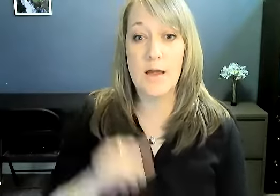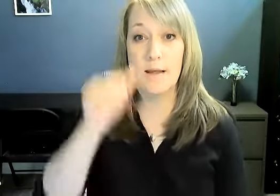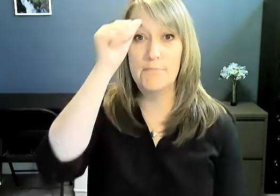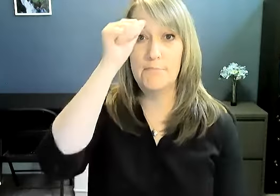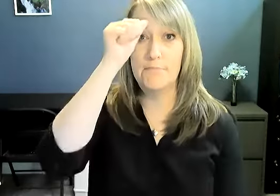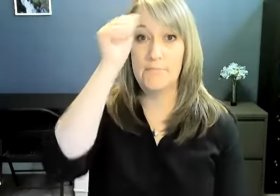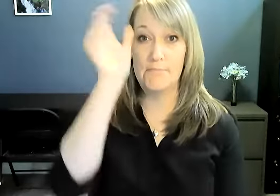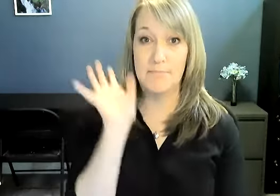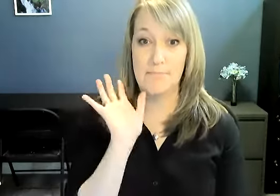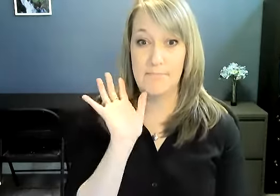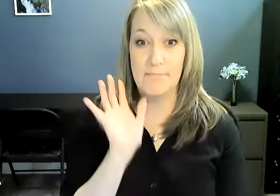it.